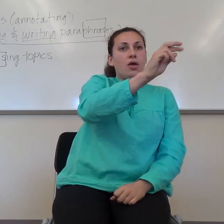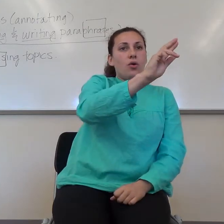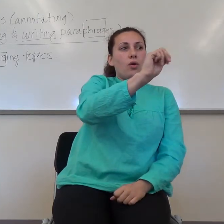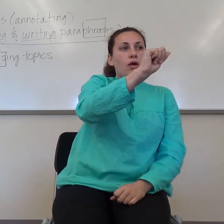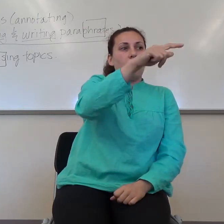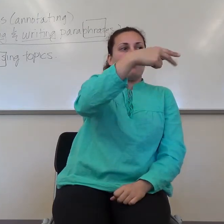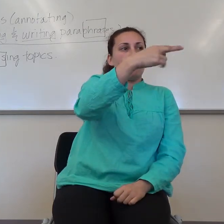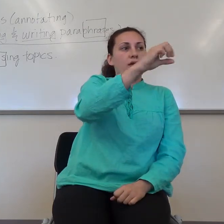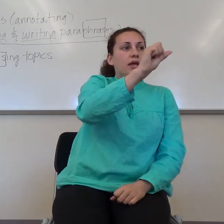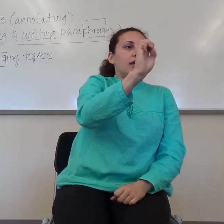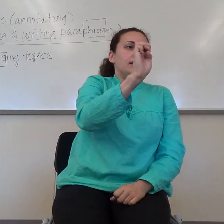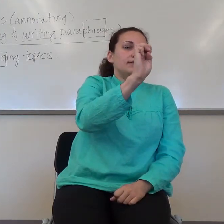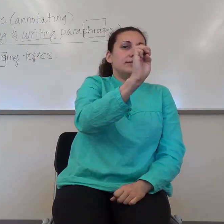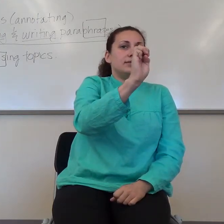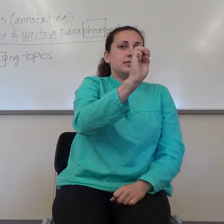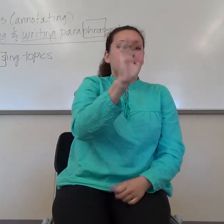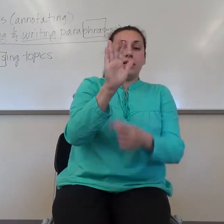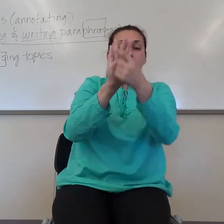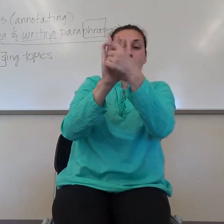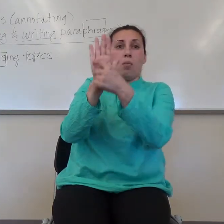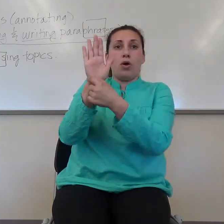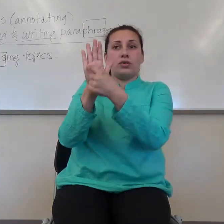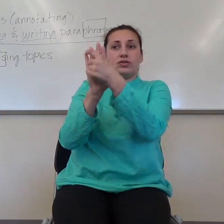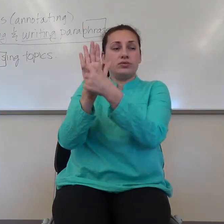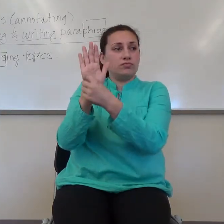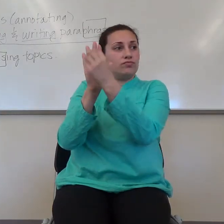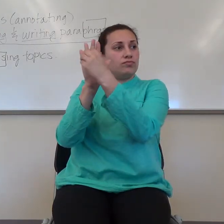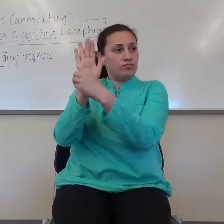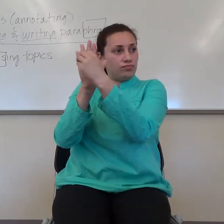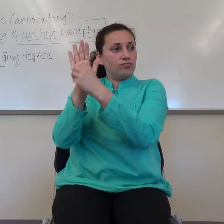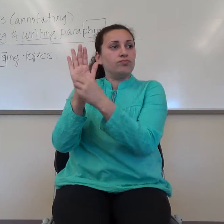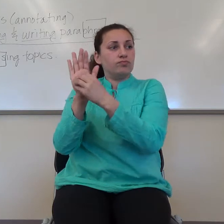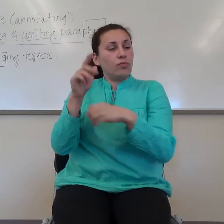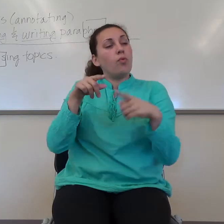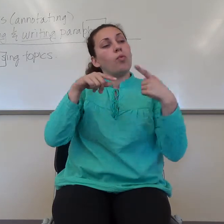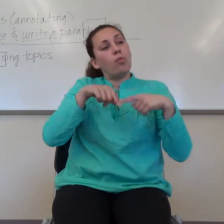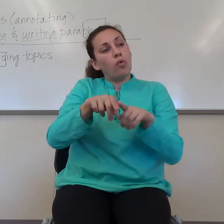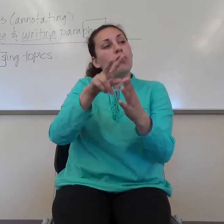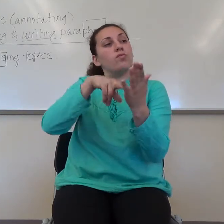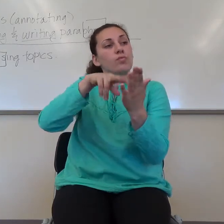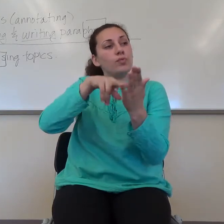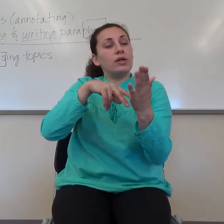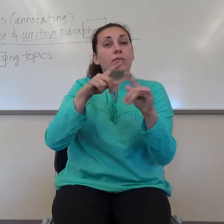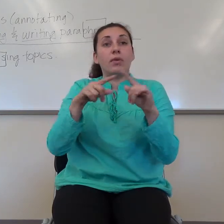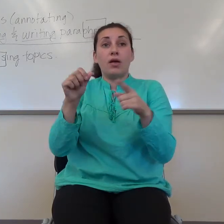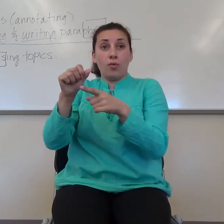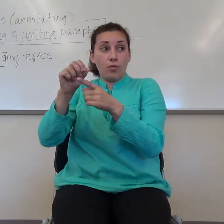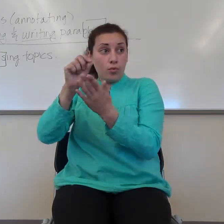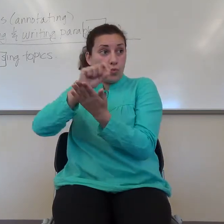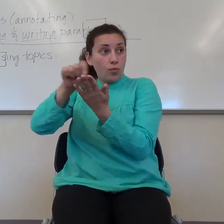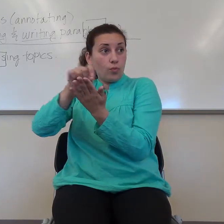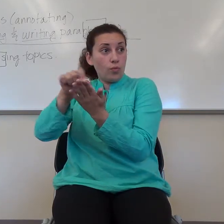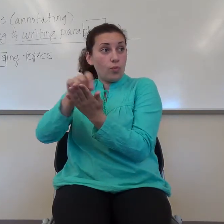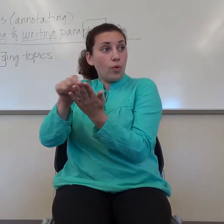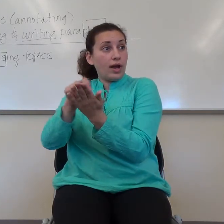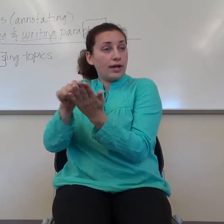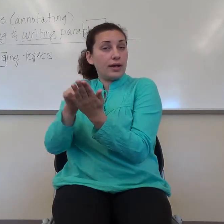you read. The writing paraphrase is the complete